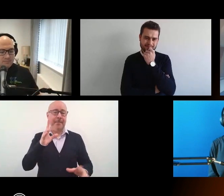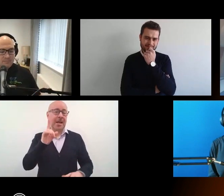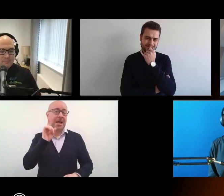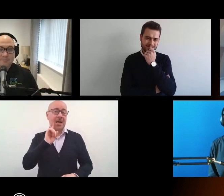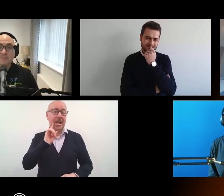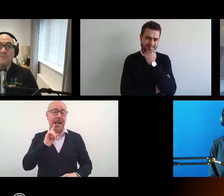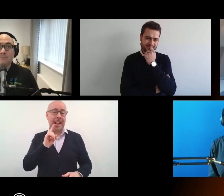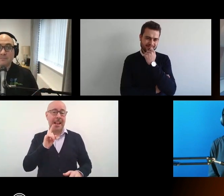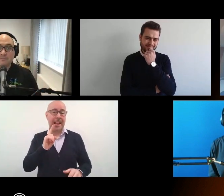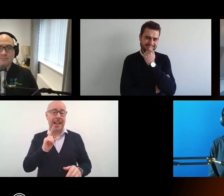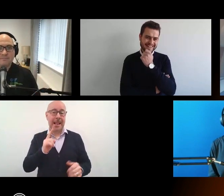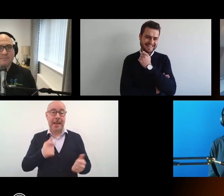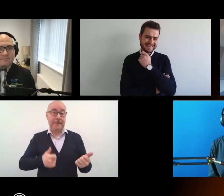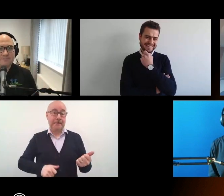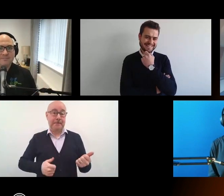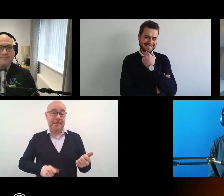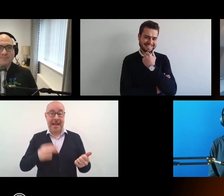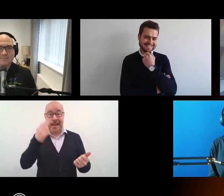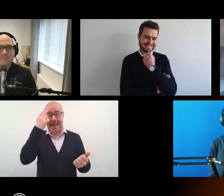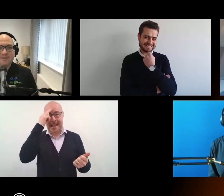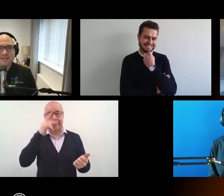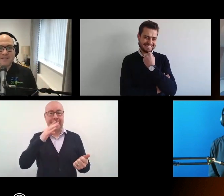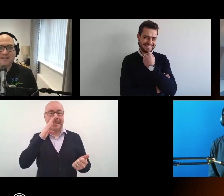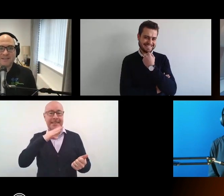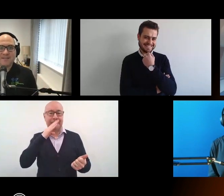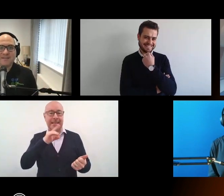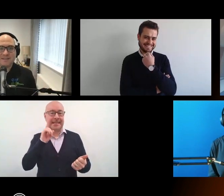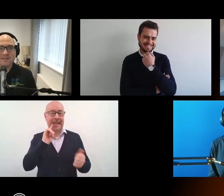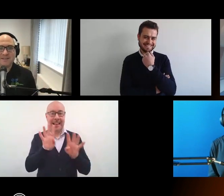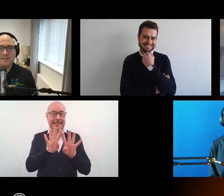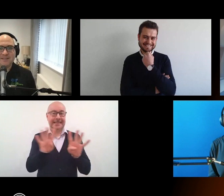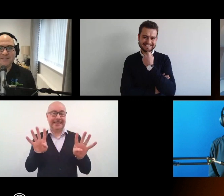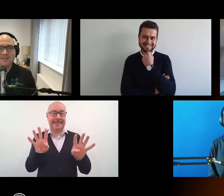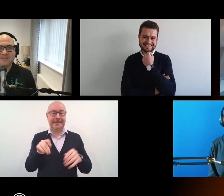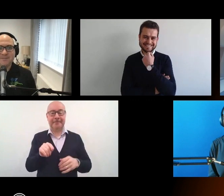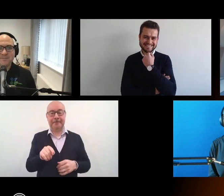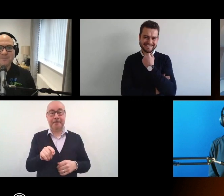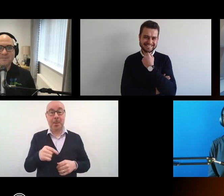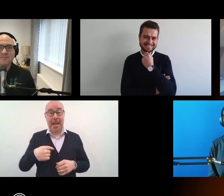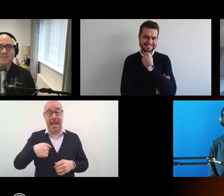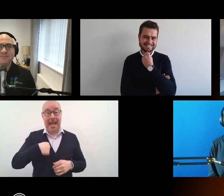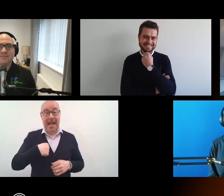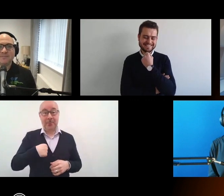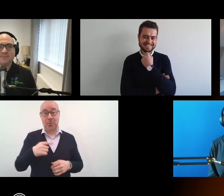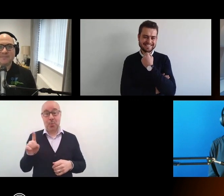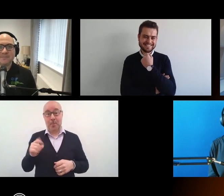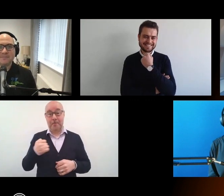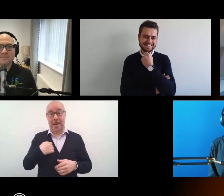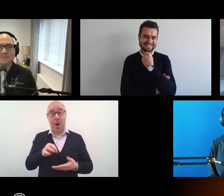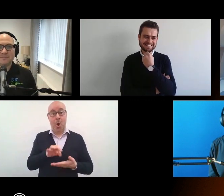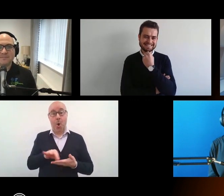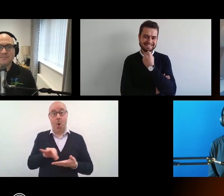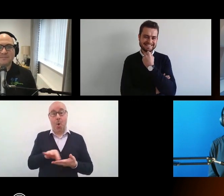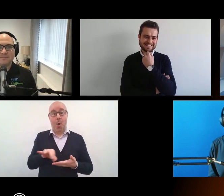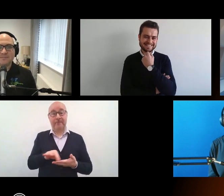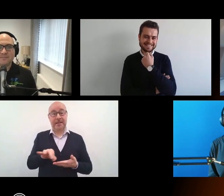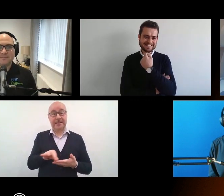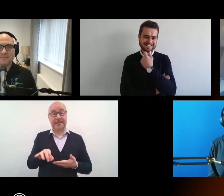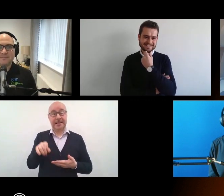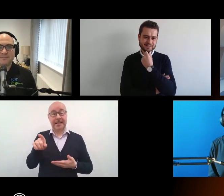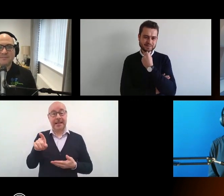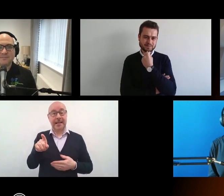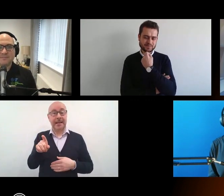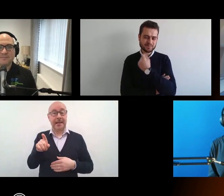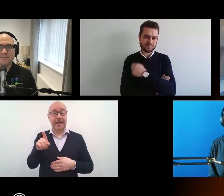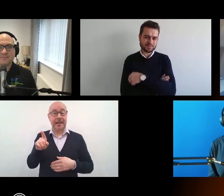Girls, and I was in my office, and we had a call from the Spice Girls